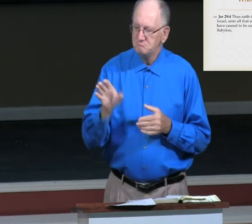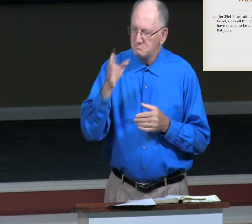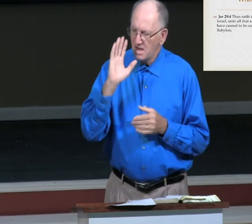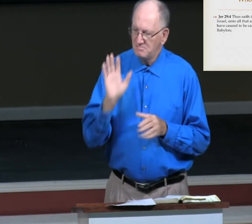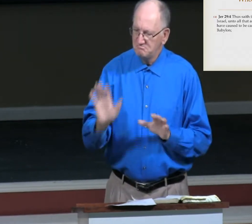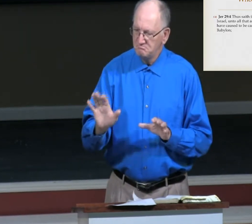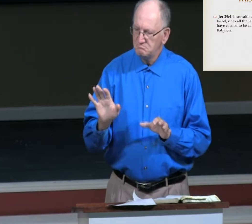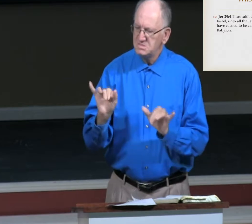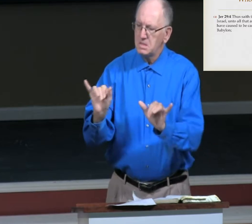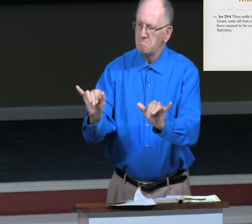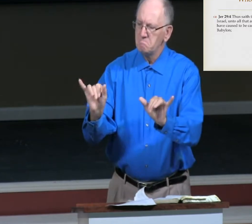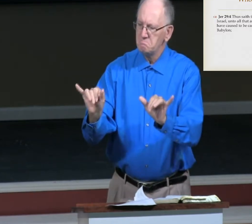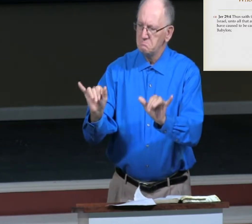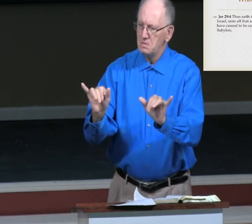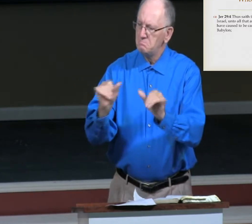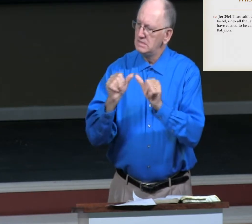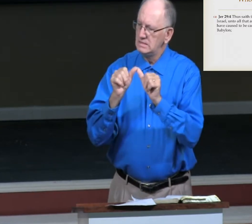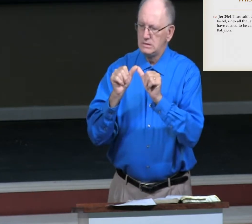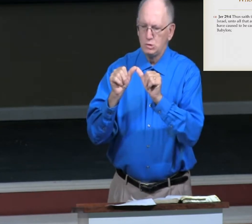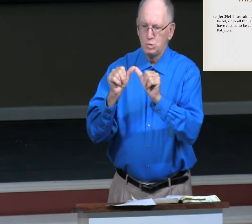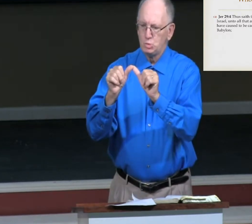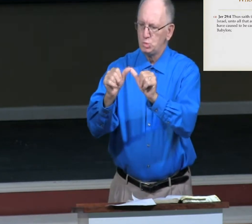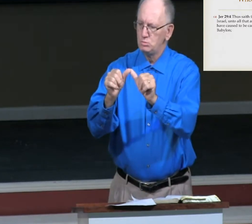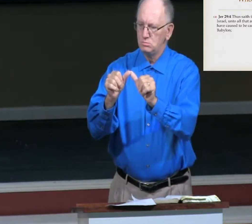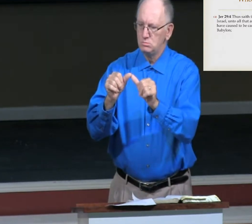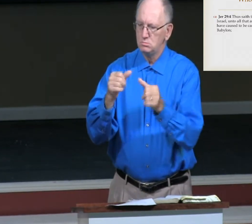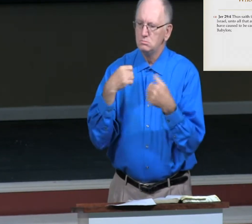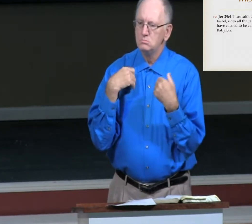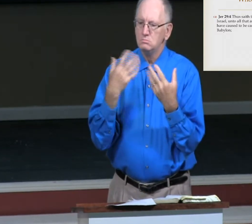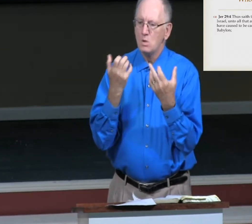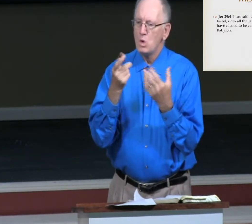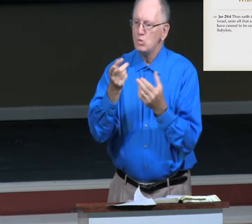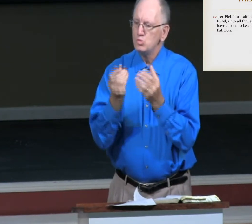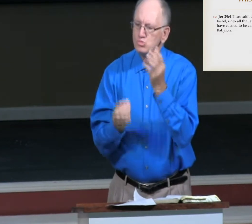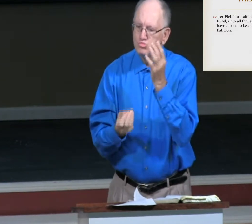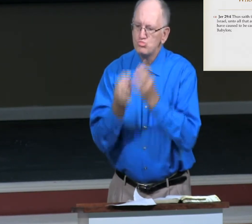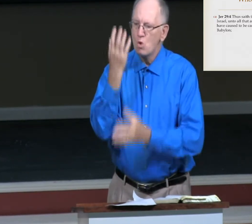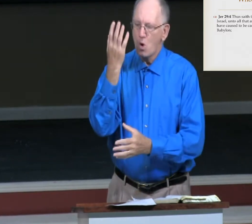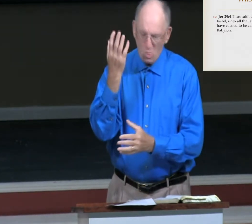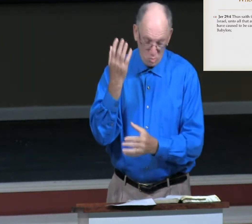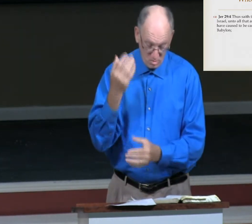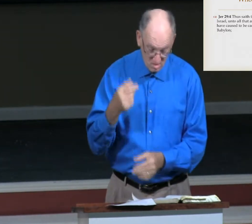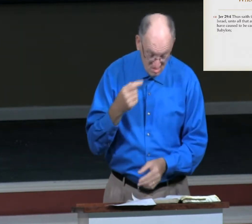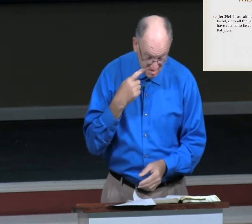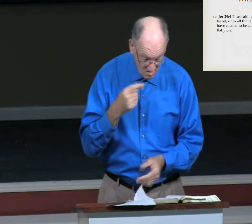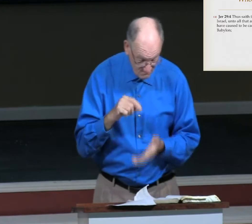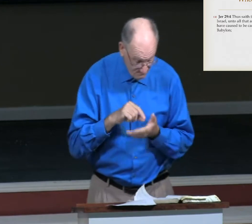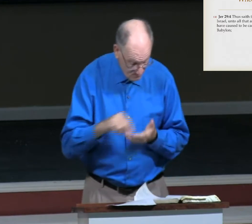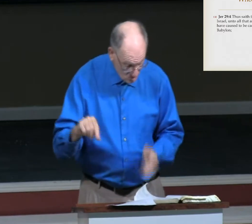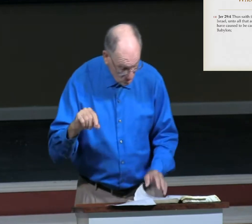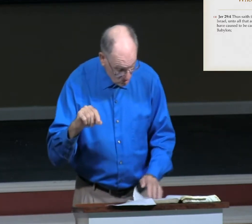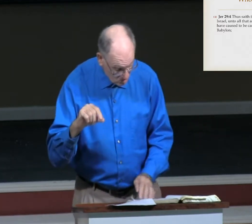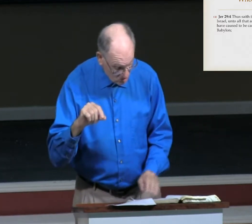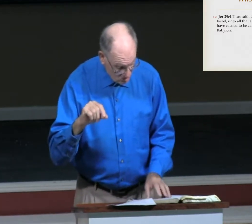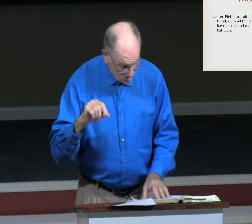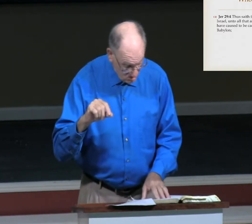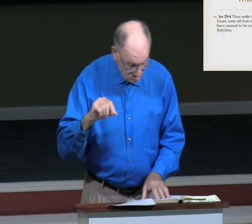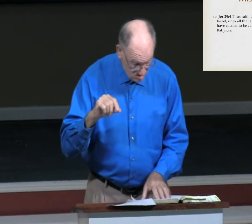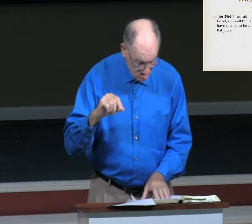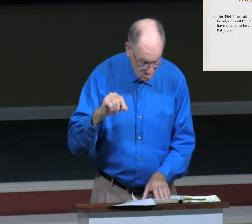do? And God says, stay the same, continue. I want you to grow. If you look